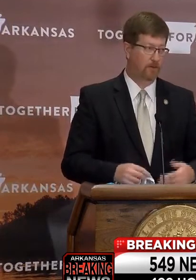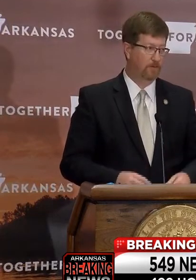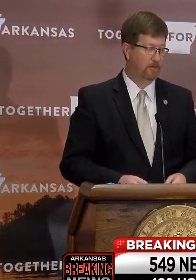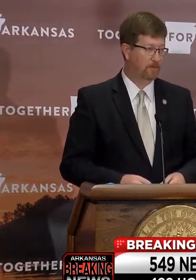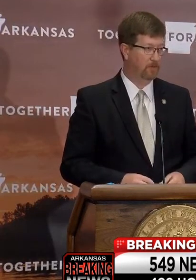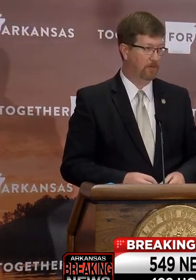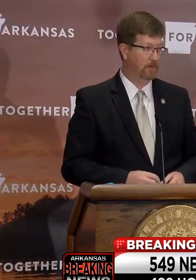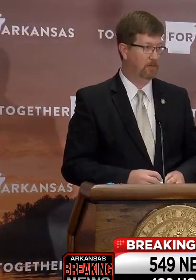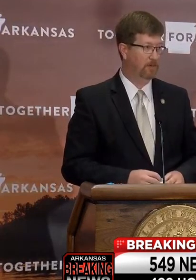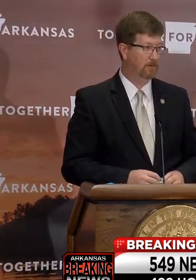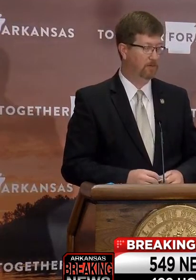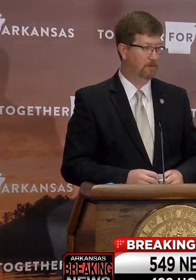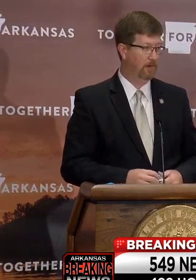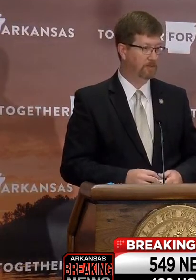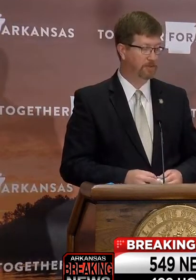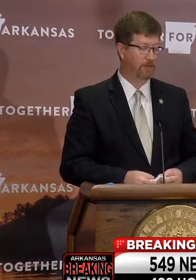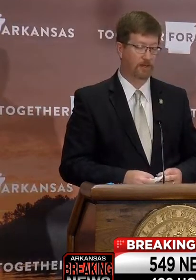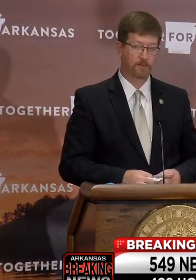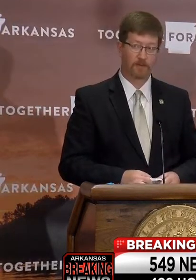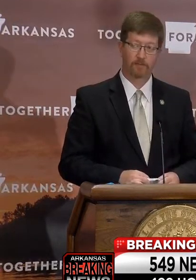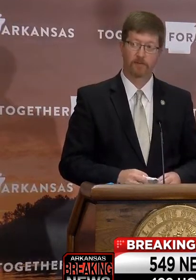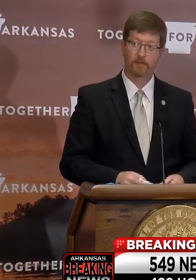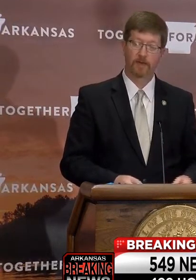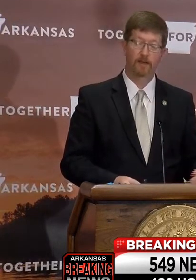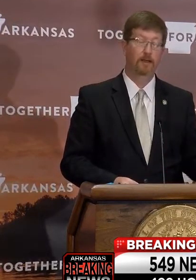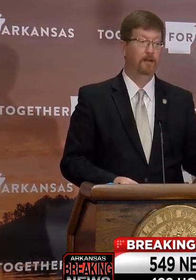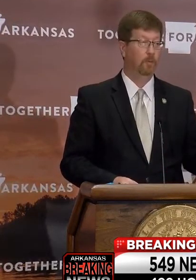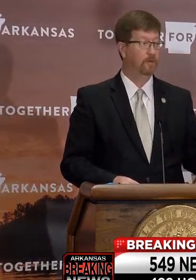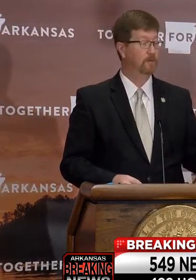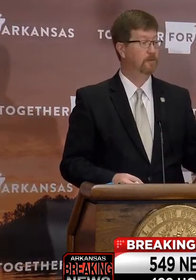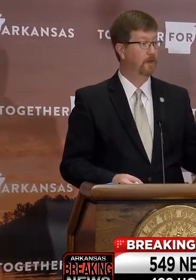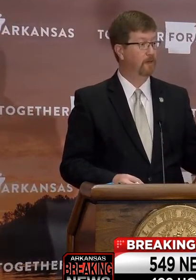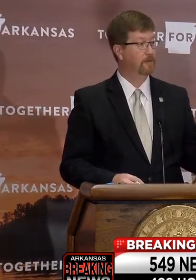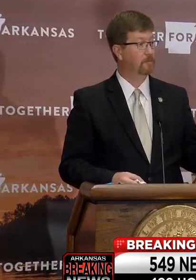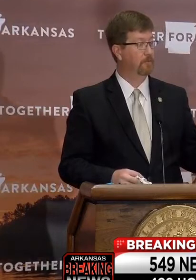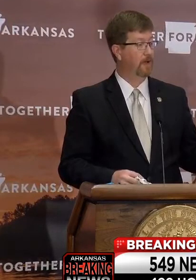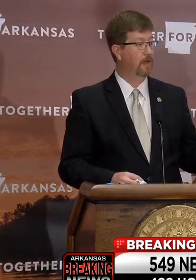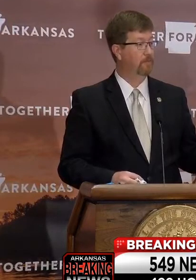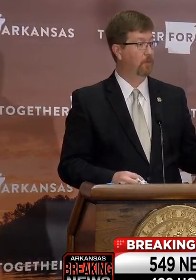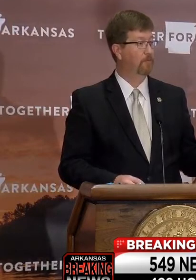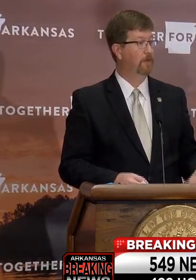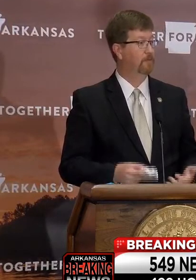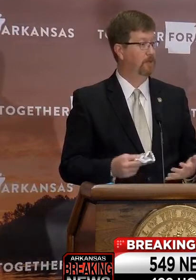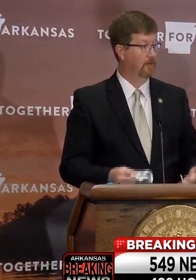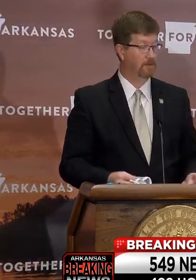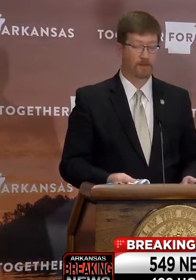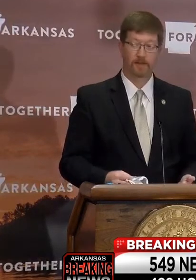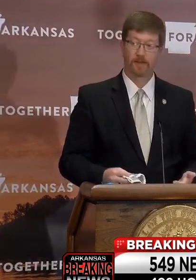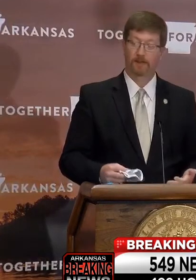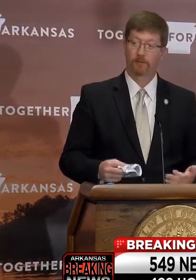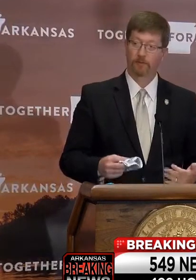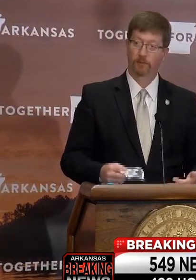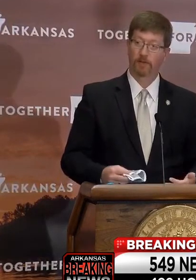context always has to be in consideration, and as the governor said, what this does is provide more flexibility for school